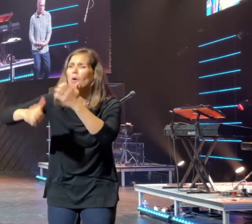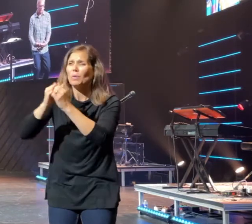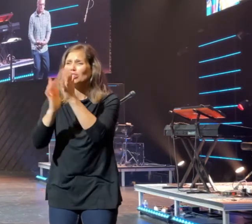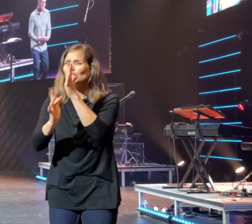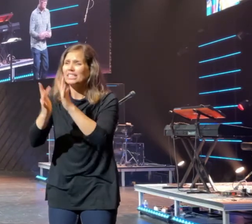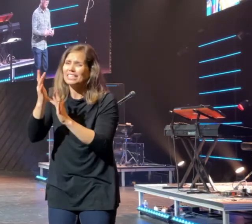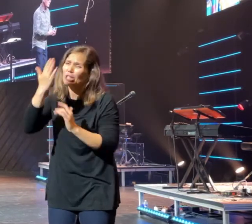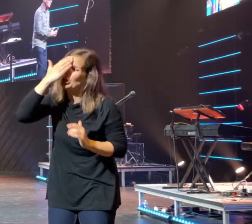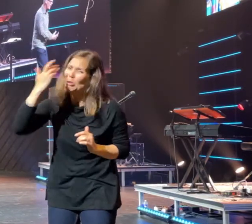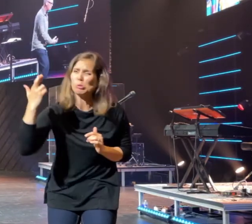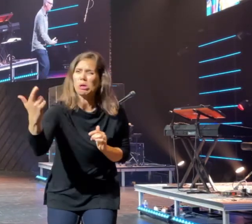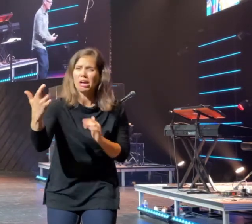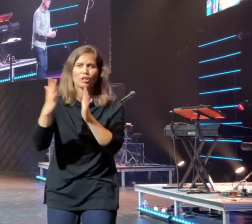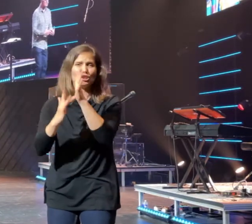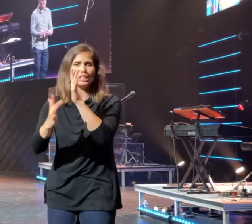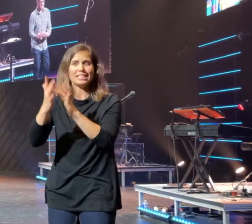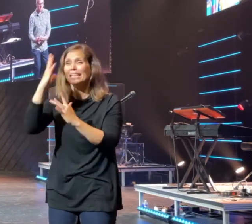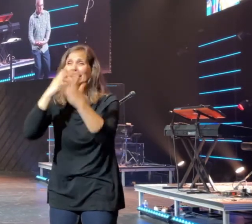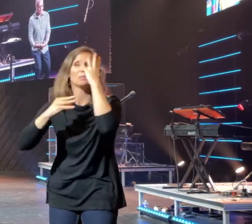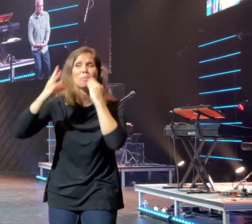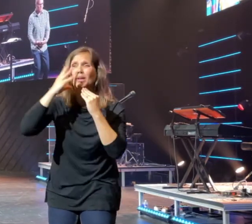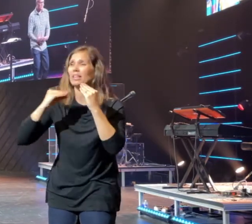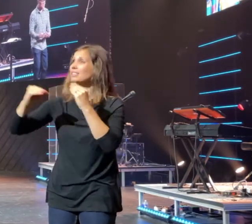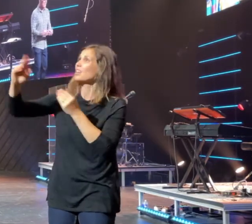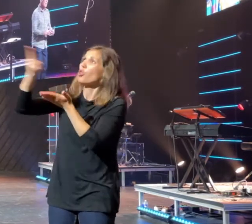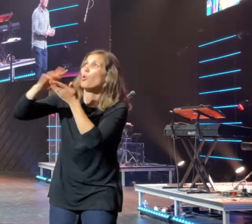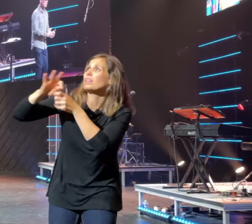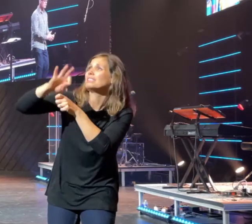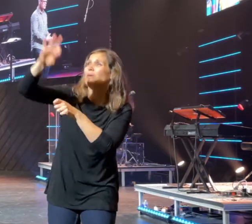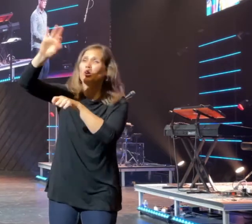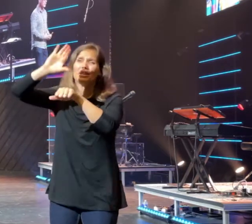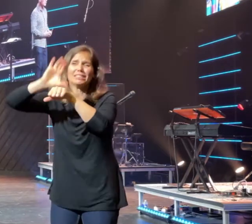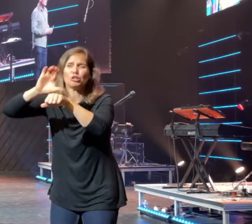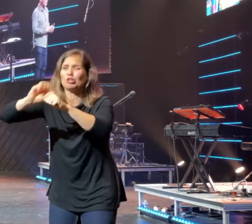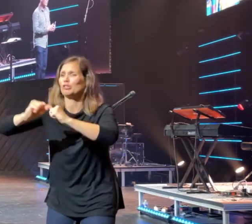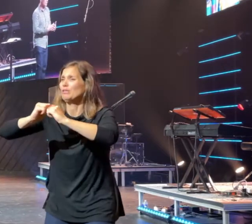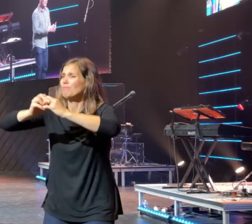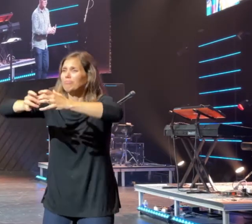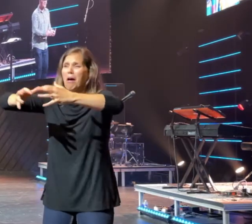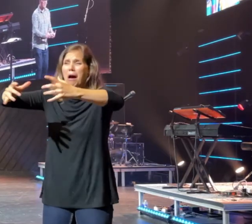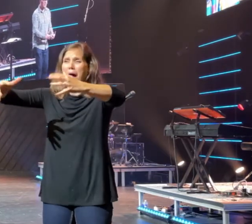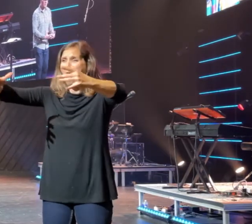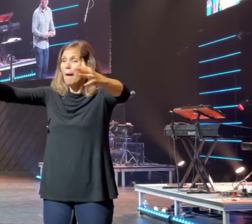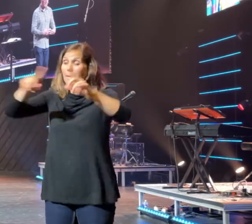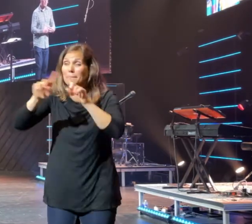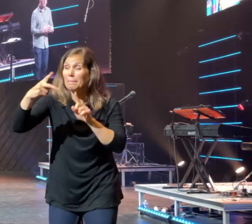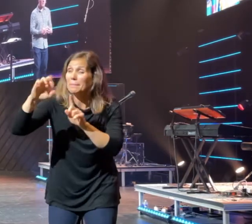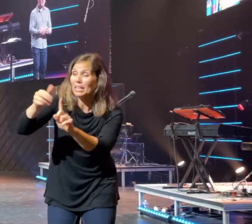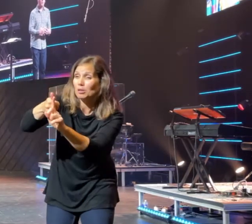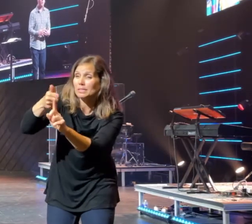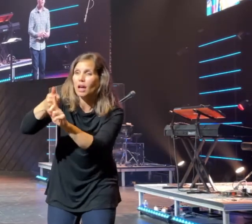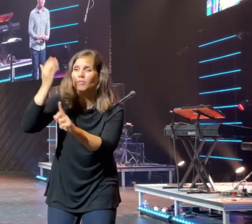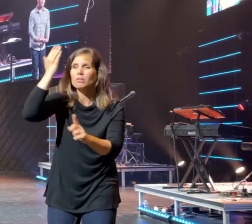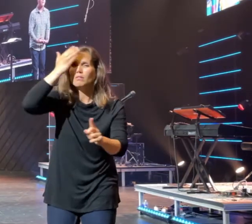the Lord Jesus and was at Pentecost and gave all these sermons and experienced the forgiveness of God even in Acts of John 21, if this guy